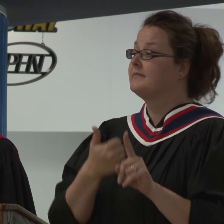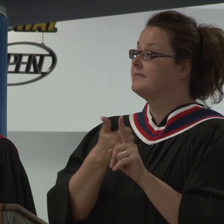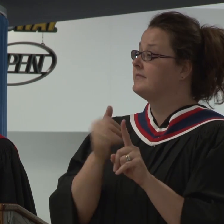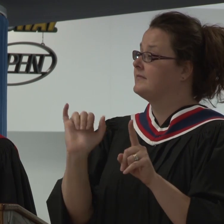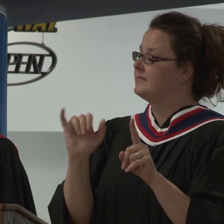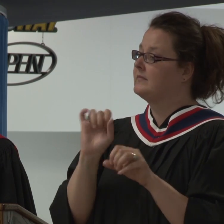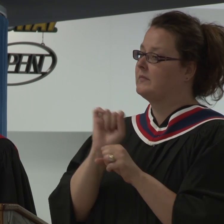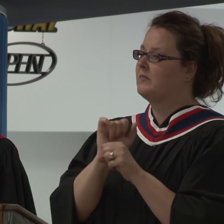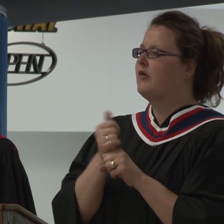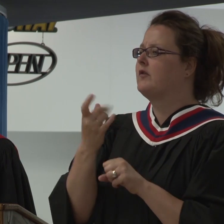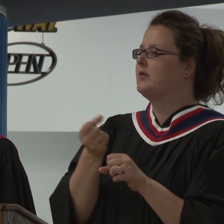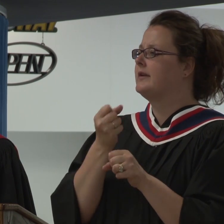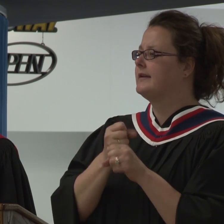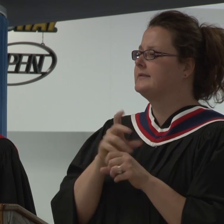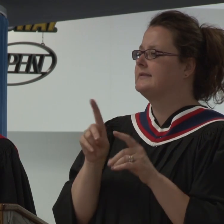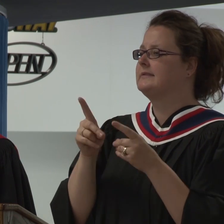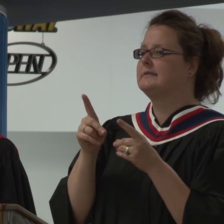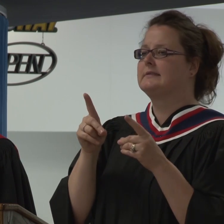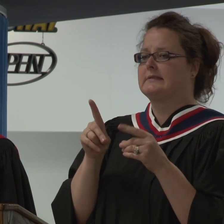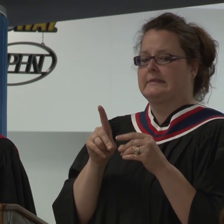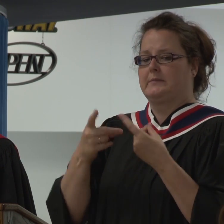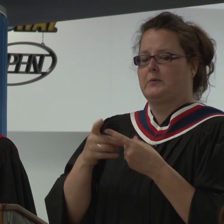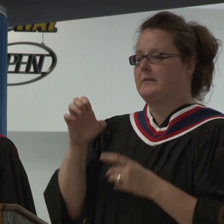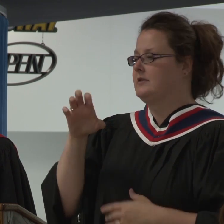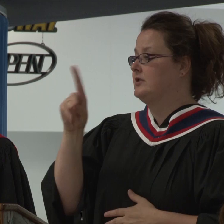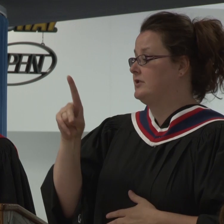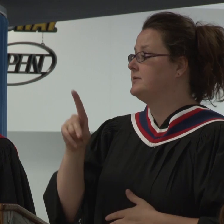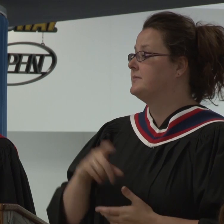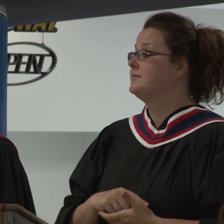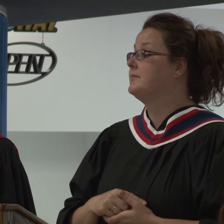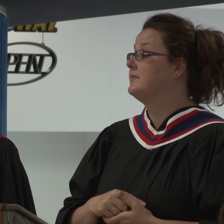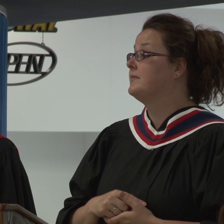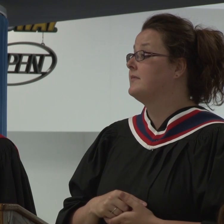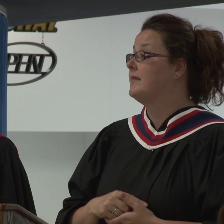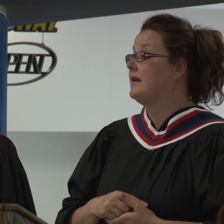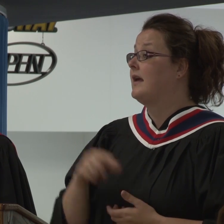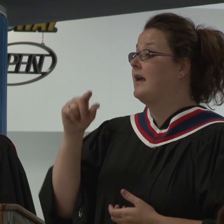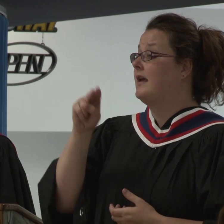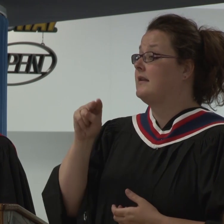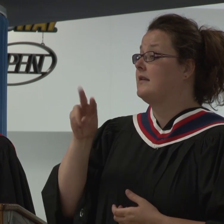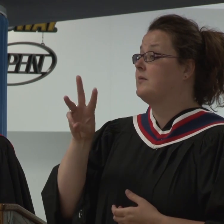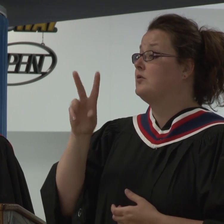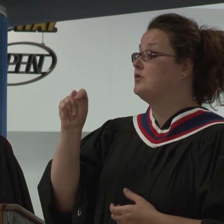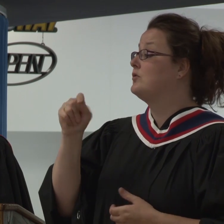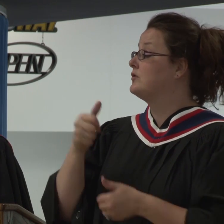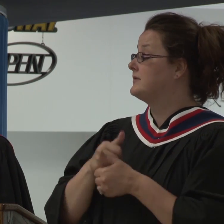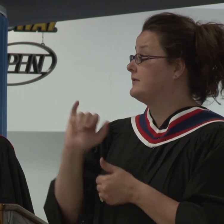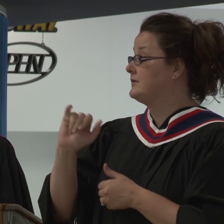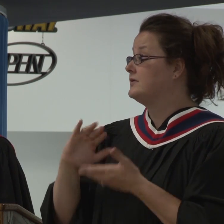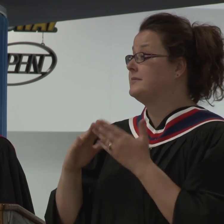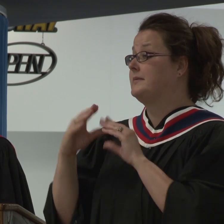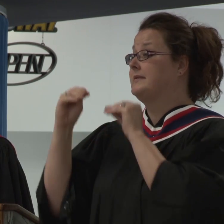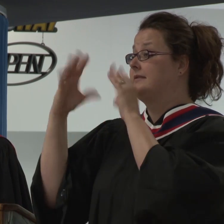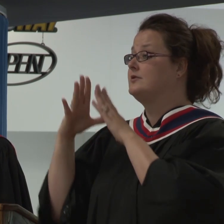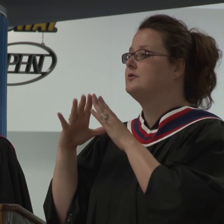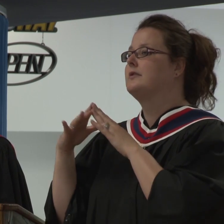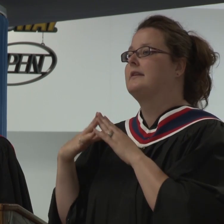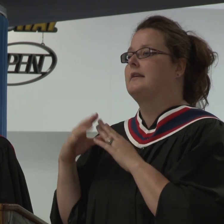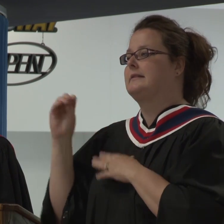worked for a number of years with the Department of Education in the government of the Northwest Territories and was a teacher in Ontario and in